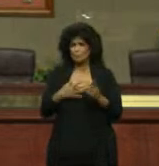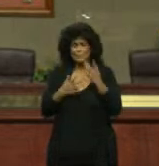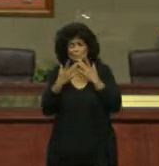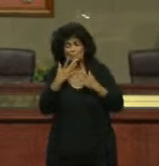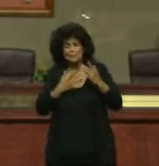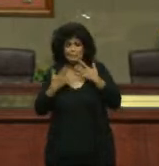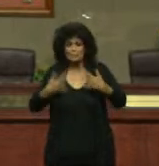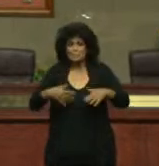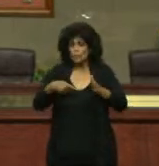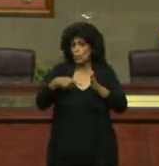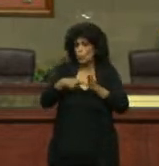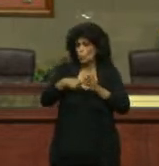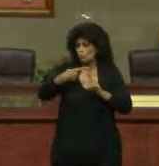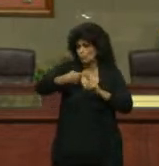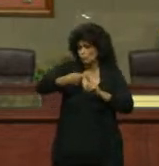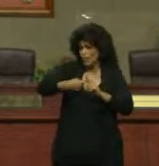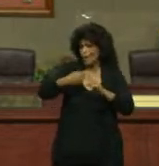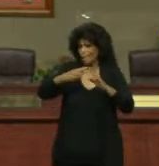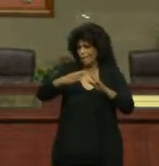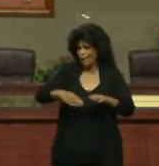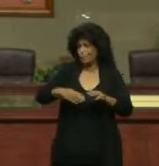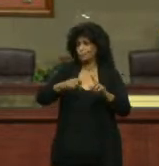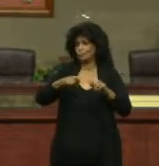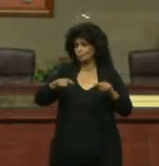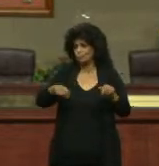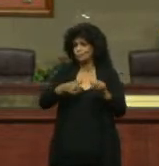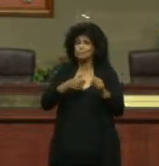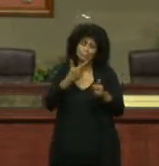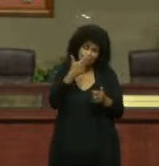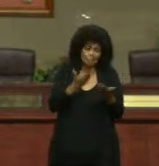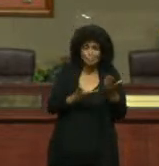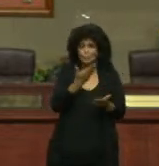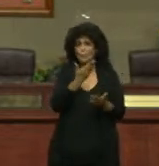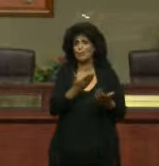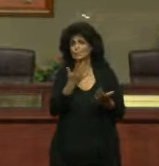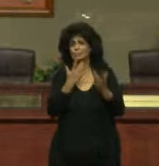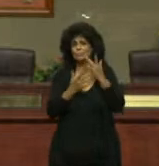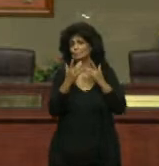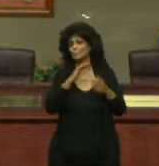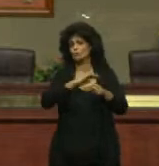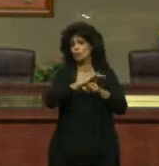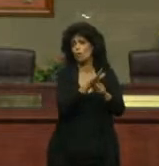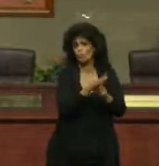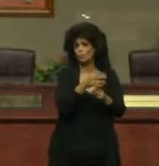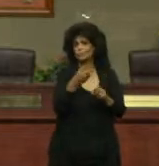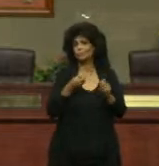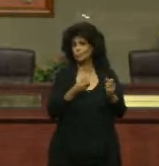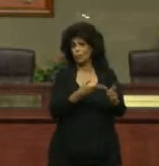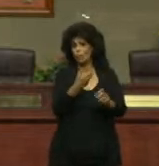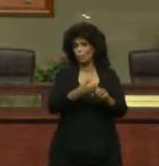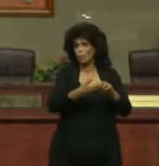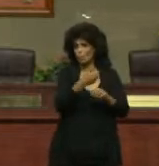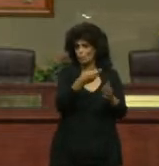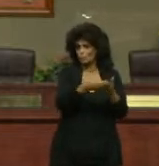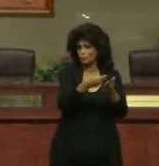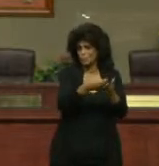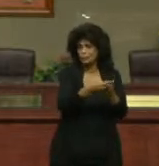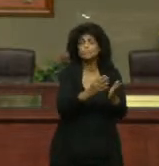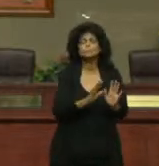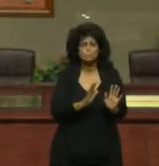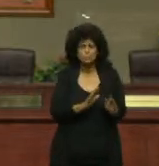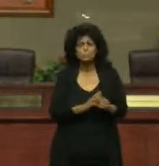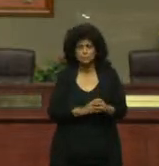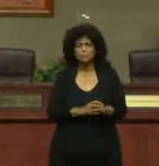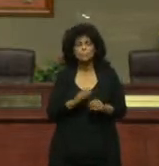due in rent as a result of financial hardships caused by COVID-19. The program offers